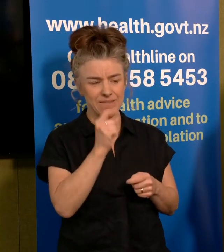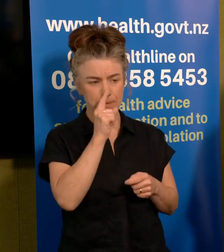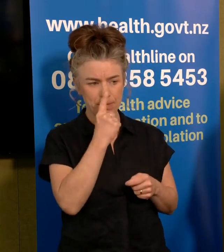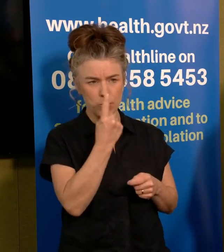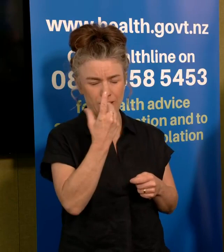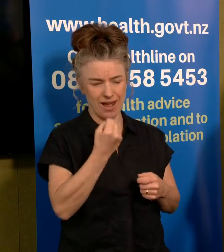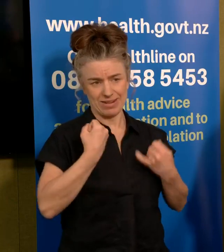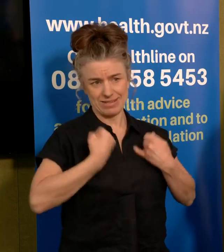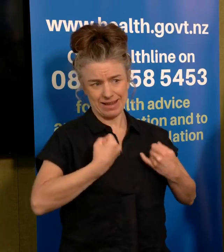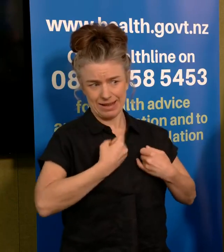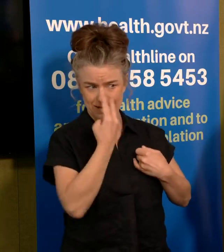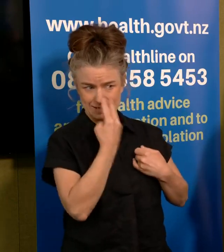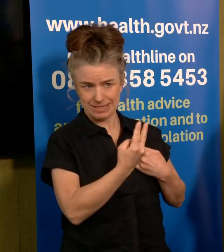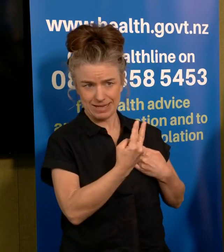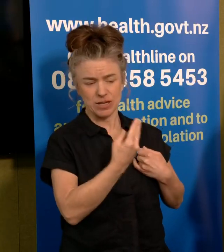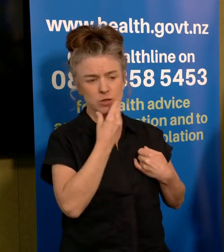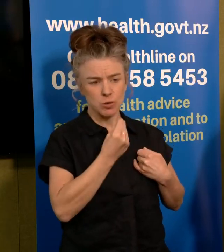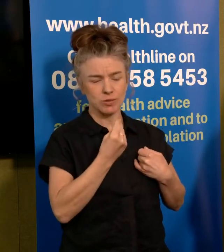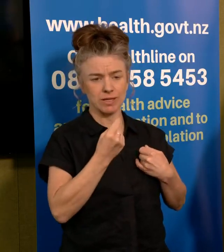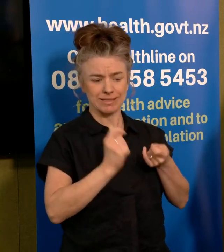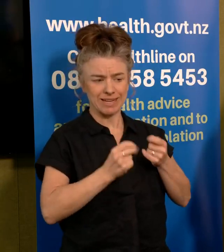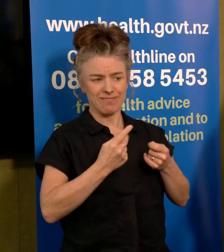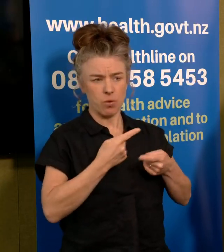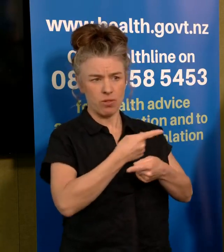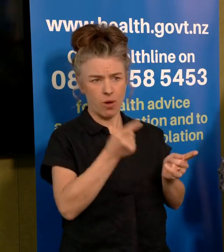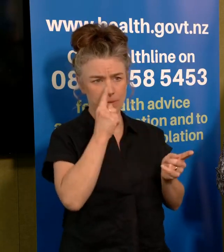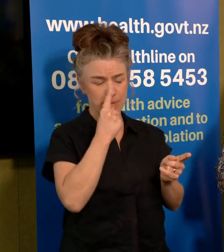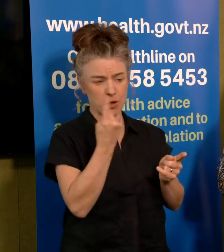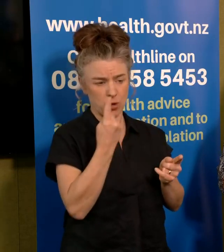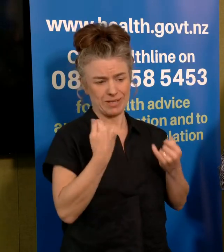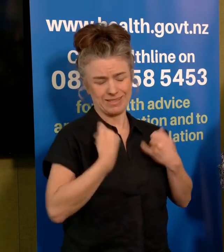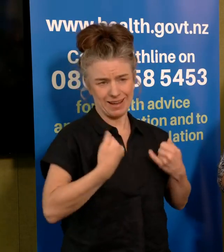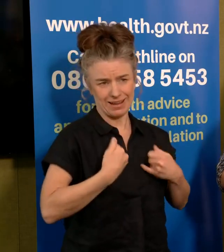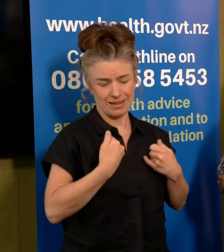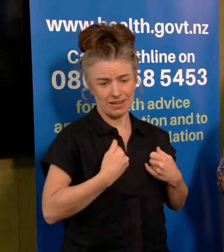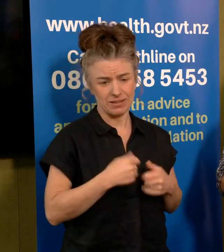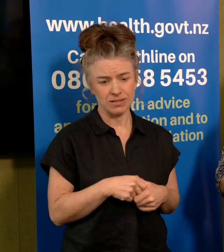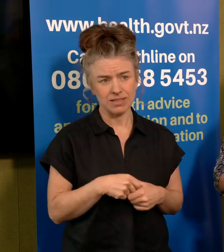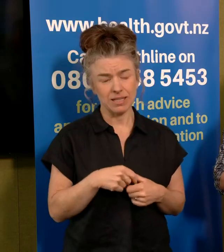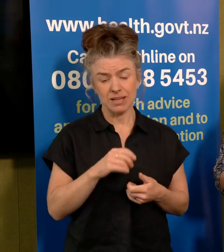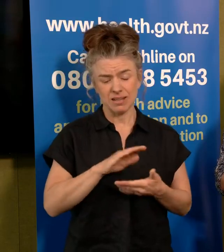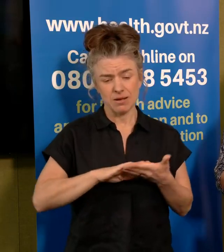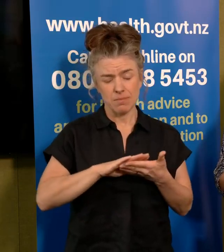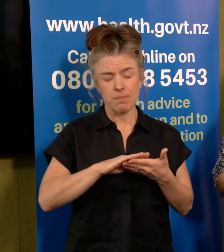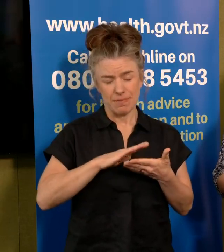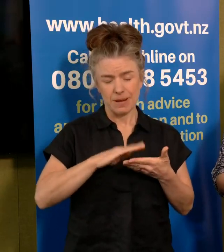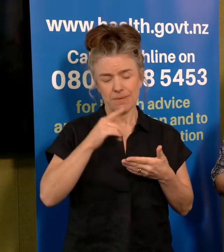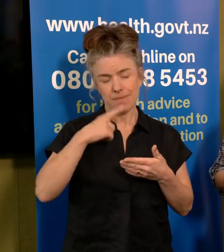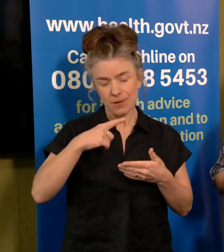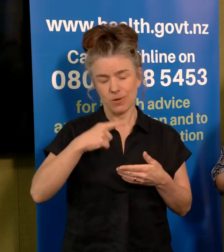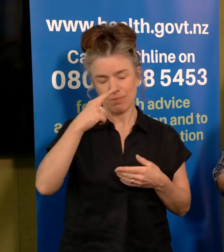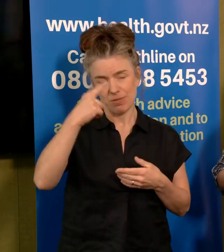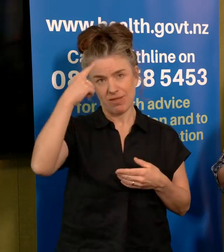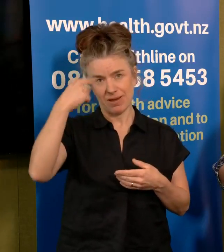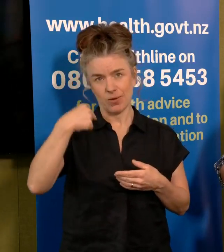have symptoms, and we want to really use it on those that are meeting the case definition. So it's not that the test is being rationed, it's just that we want to use it